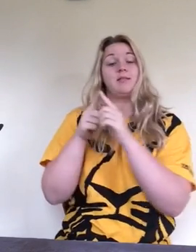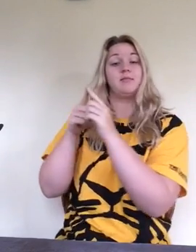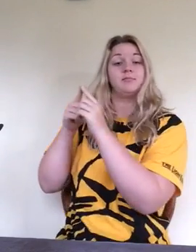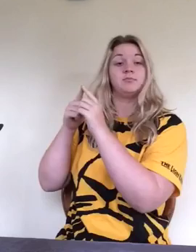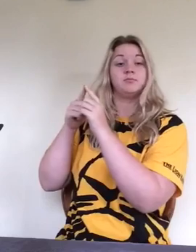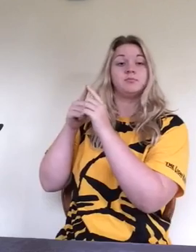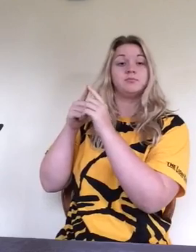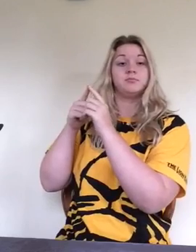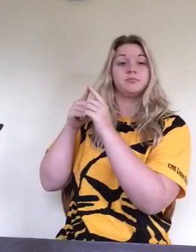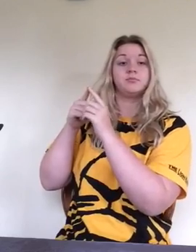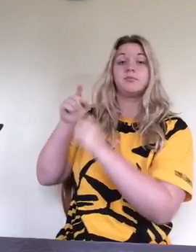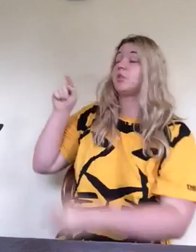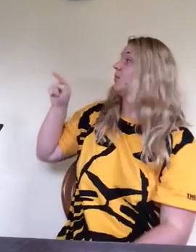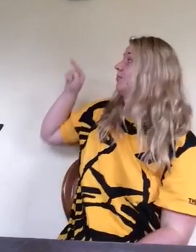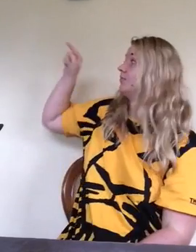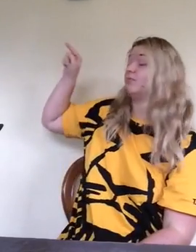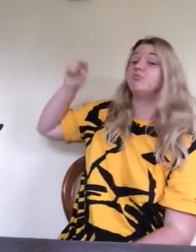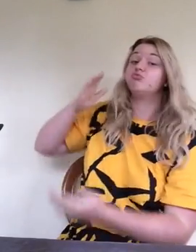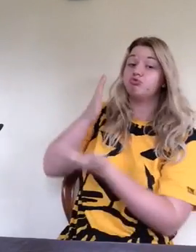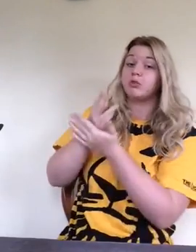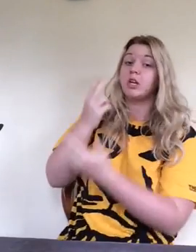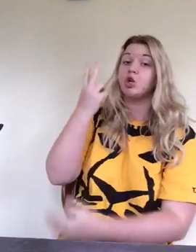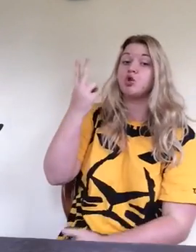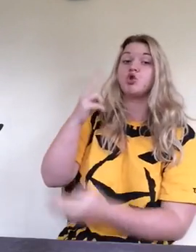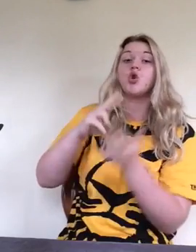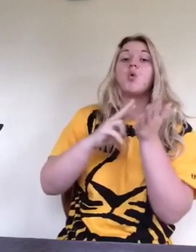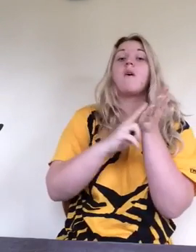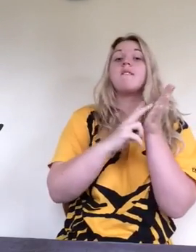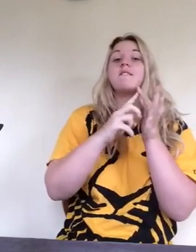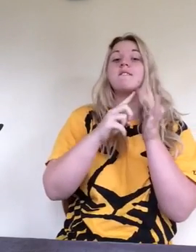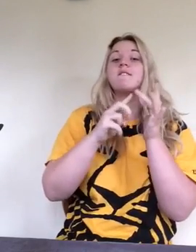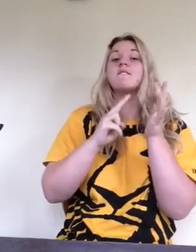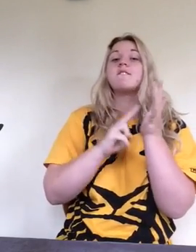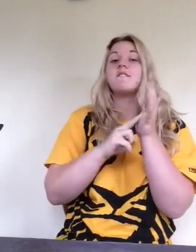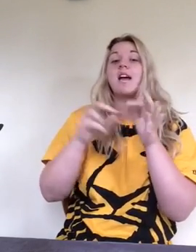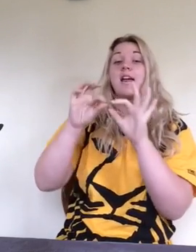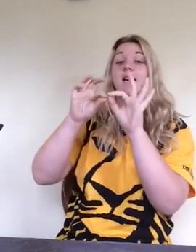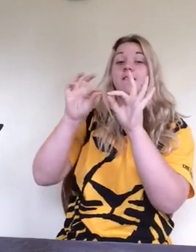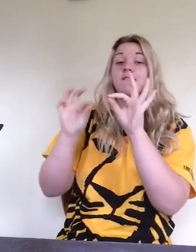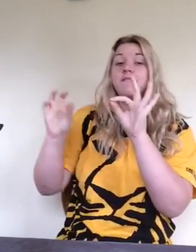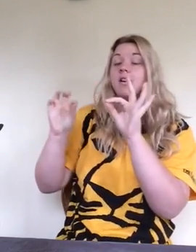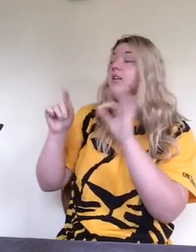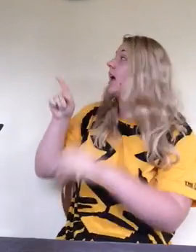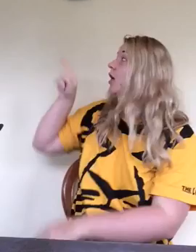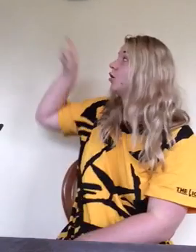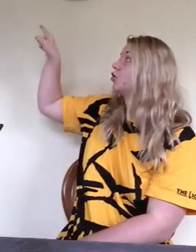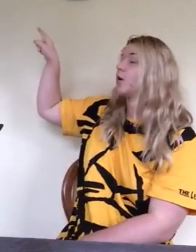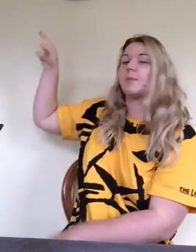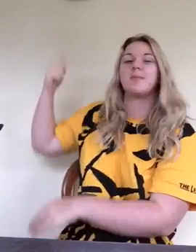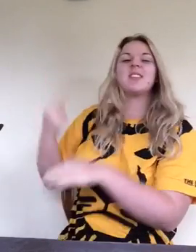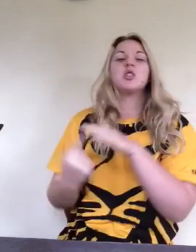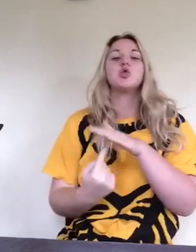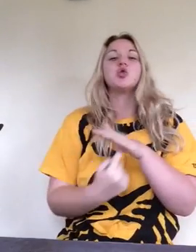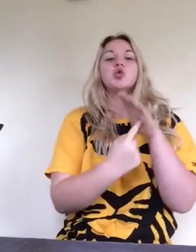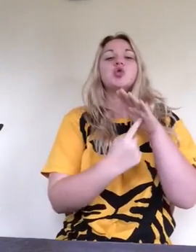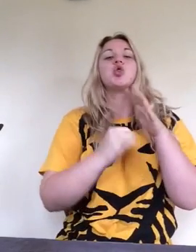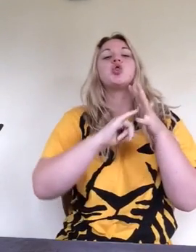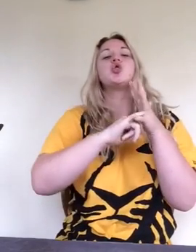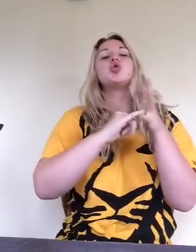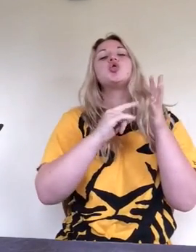this is called the superior. Superior just kind of means at the top. Superior vena cava. That's the name of the